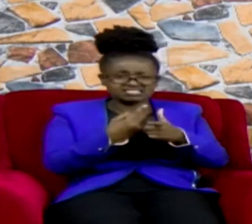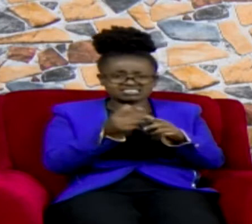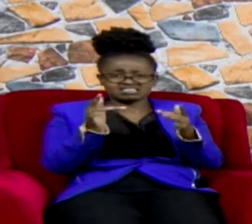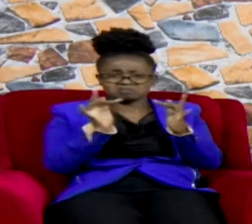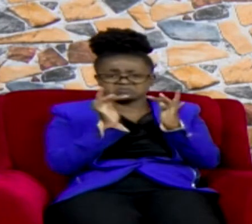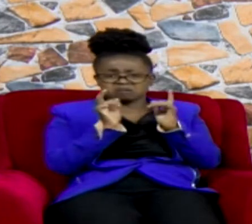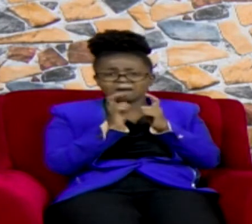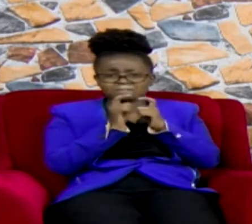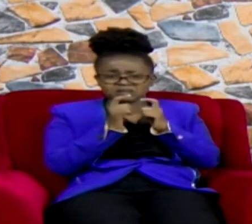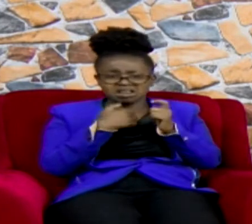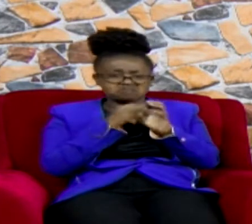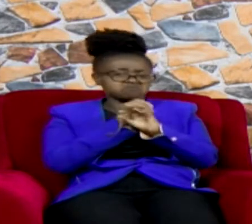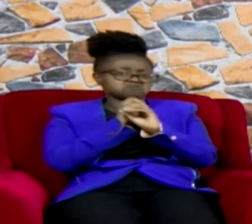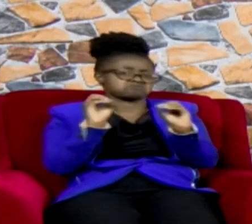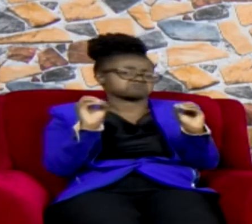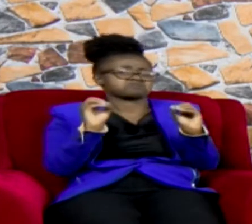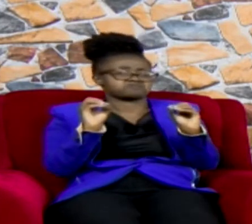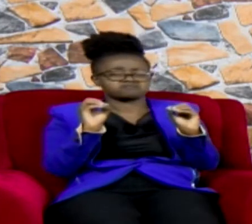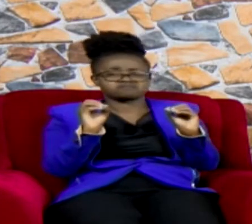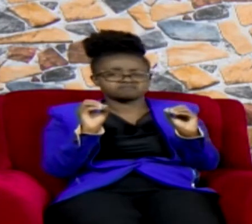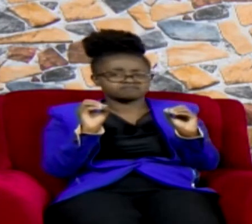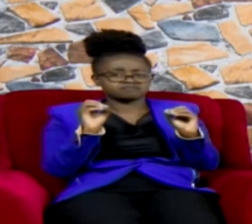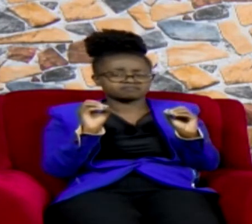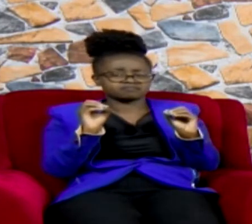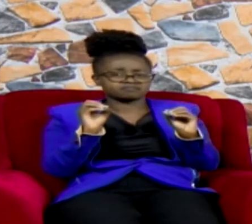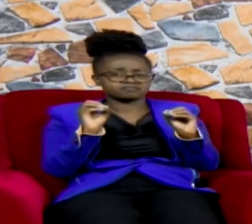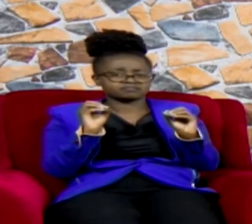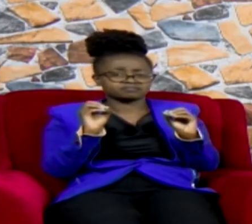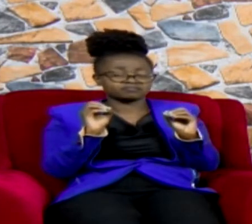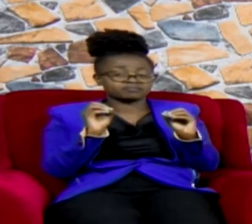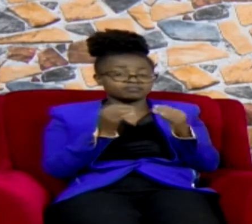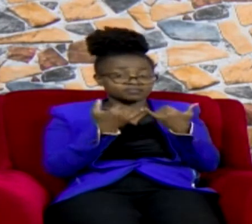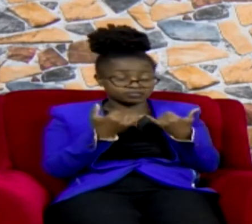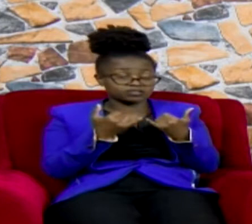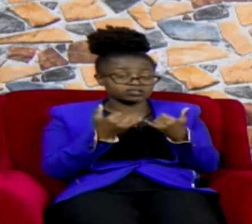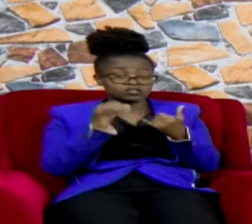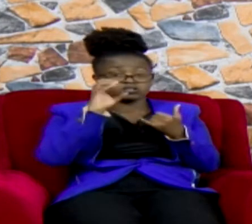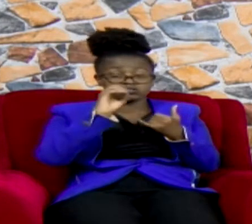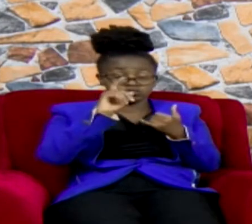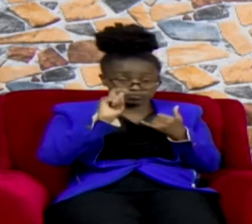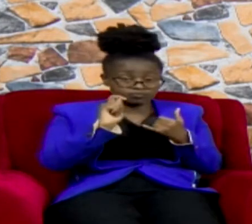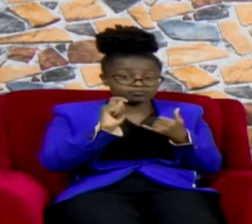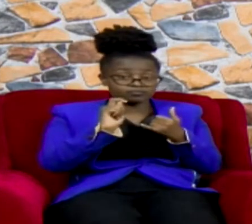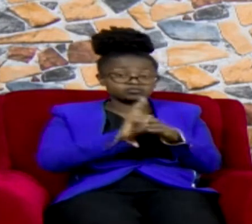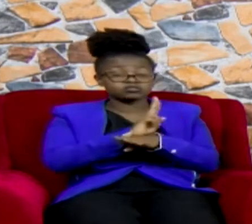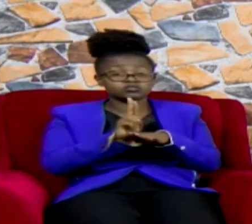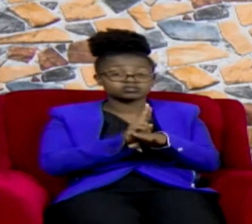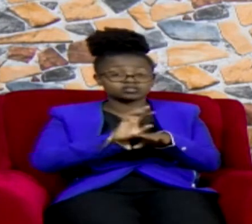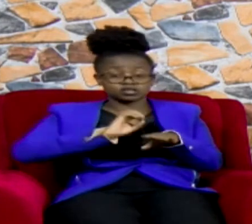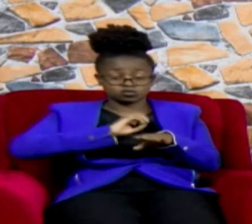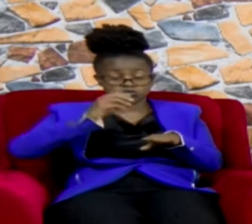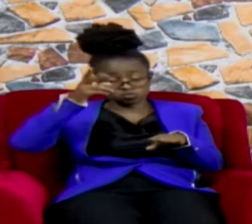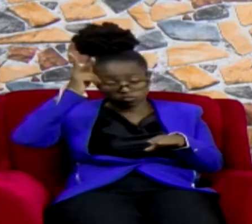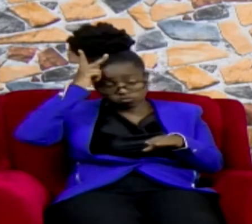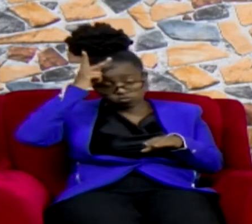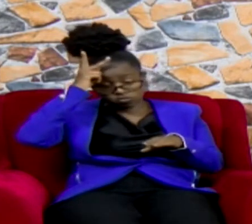go above average or below average. Yes. So now the OT, using their own knowledge and